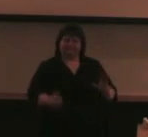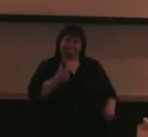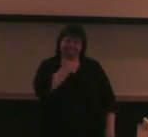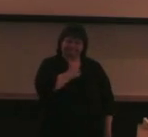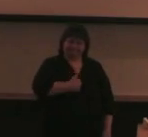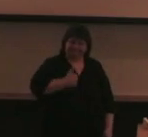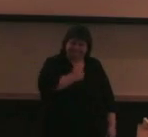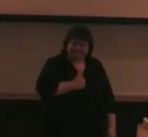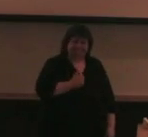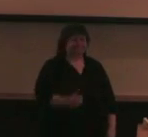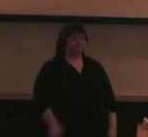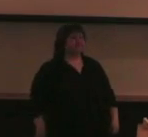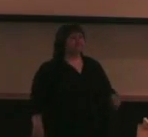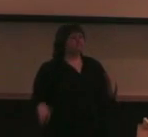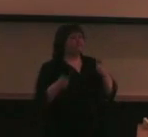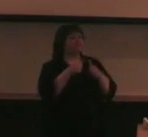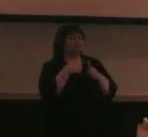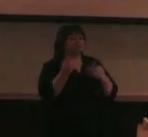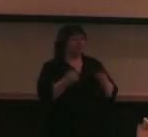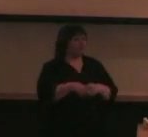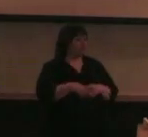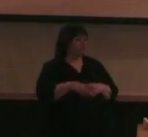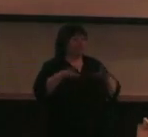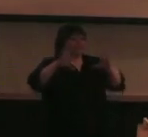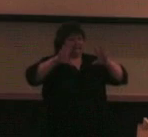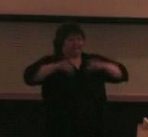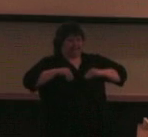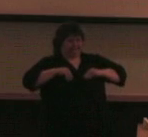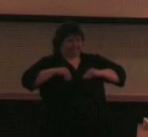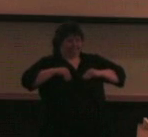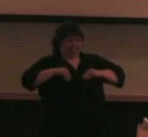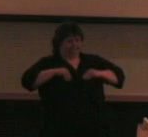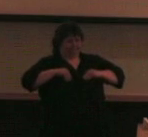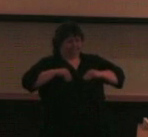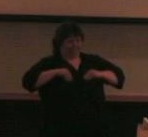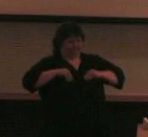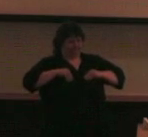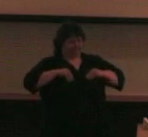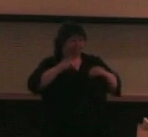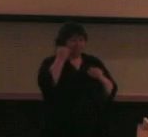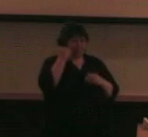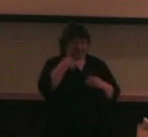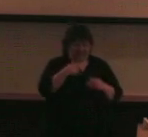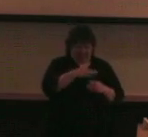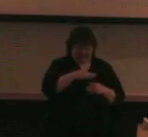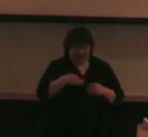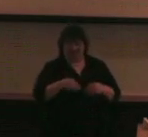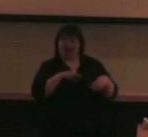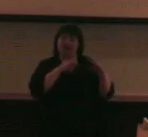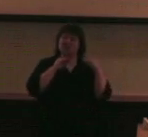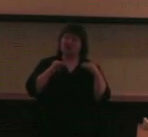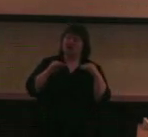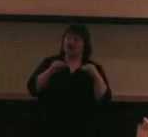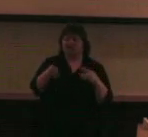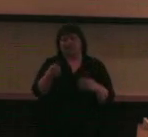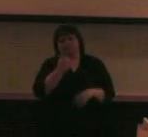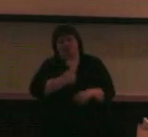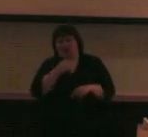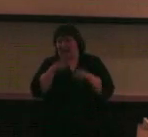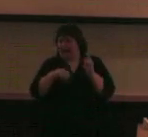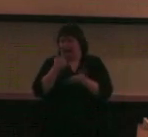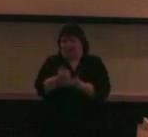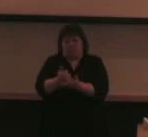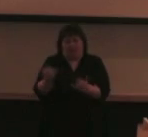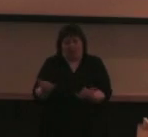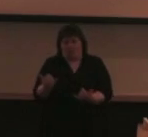that. So the first one is accept skills. So let's say I'm a staff, I educate a patient, I'm sorry I can't help you